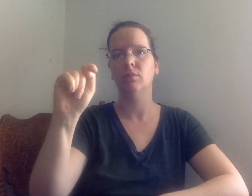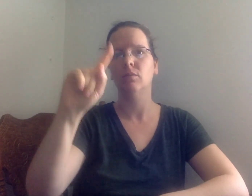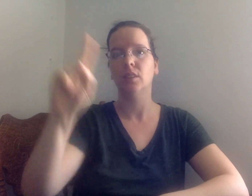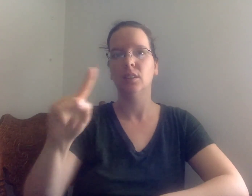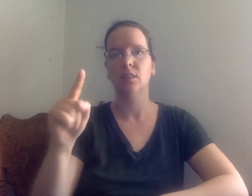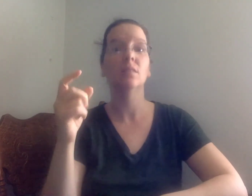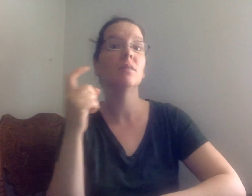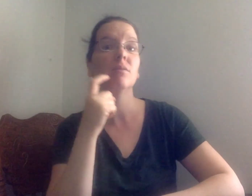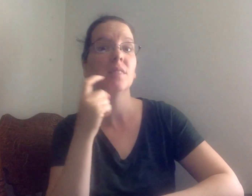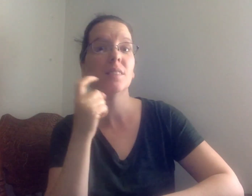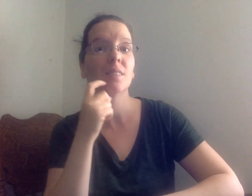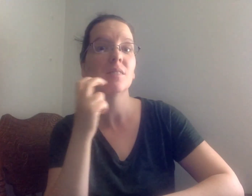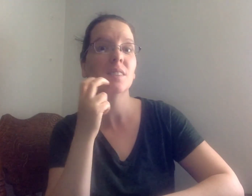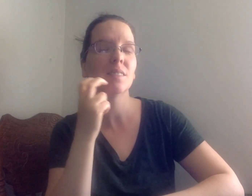Veditz.